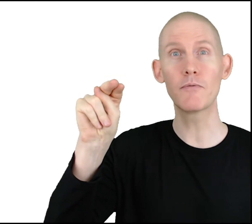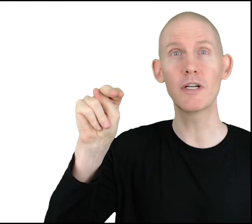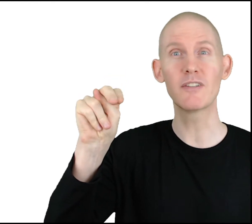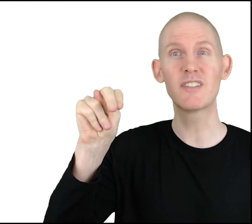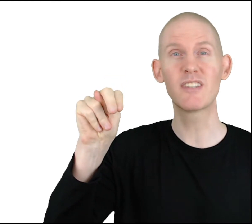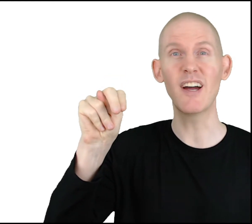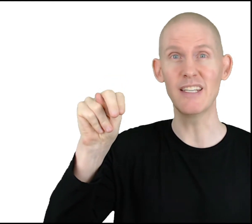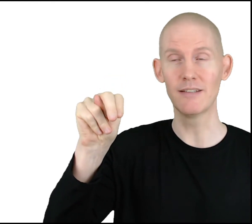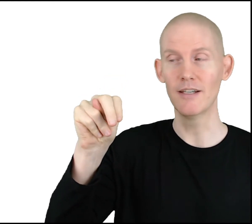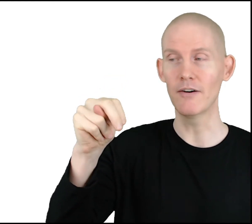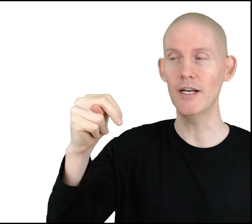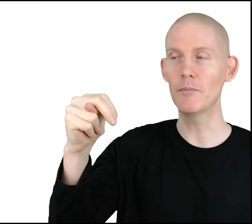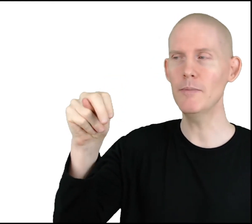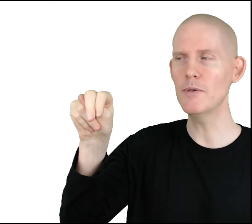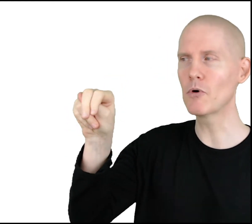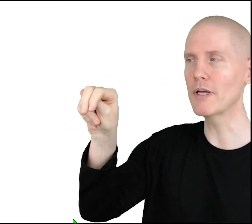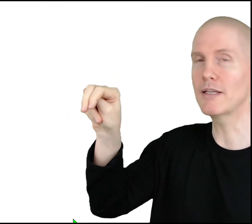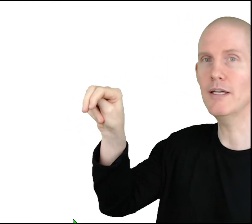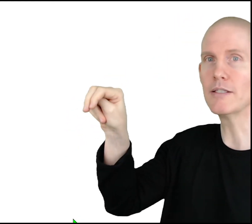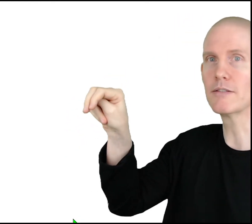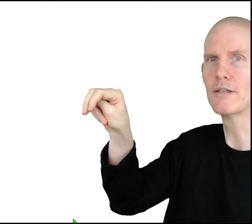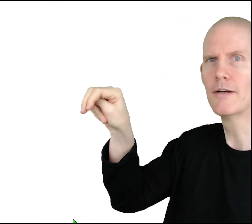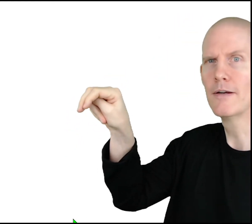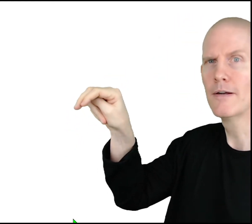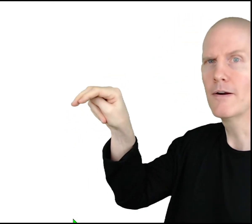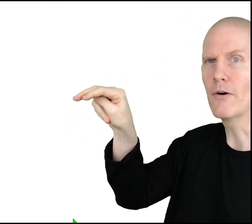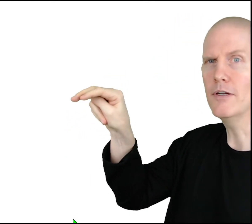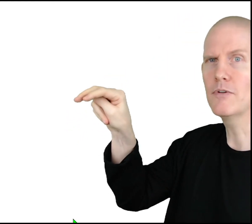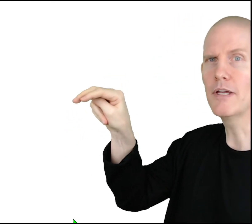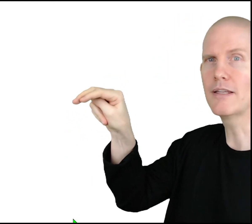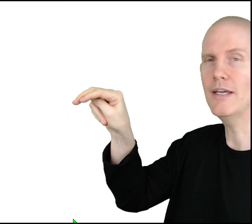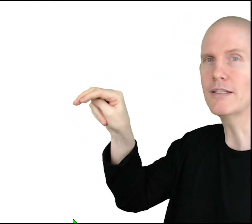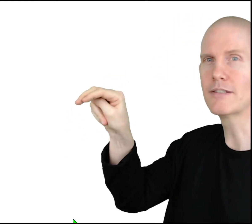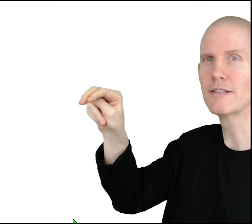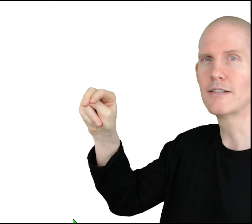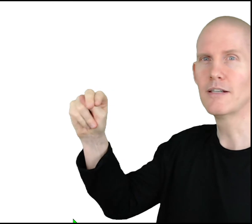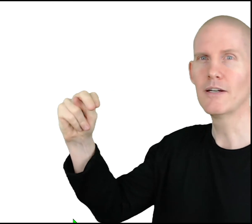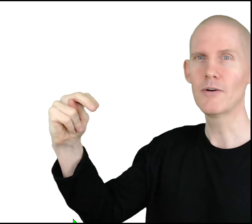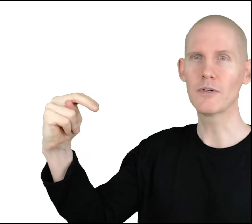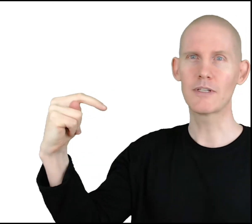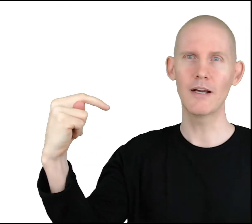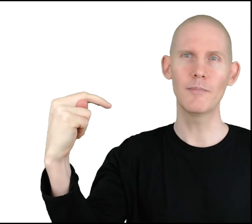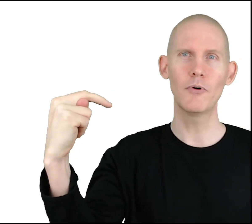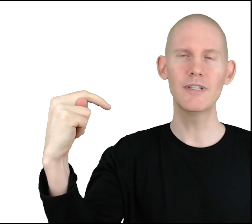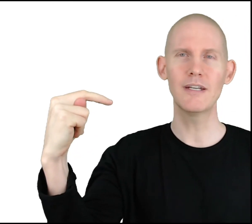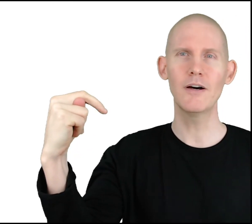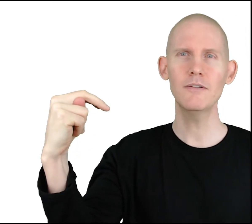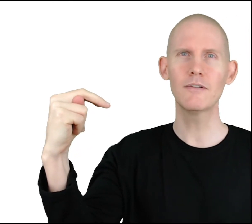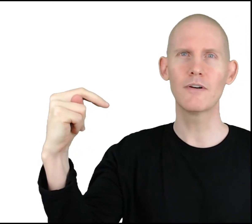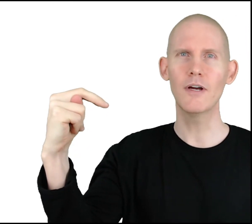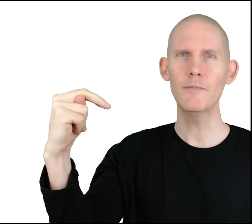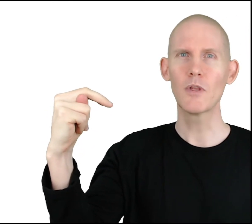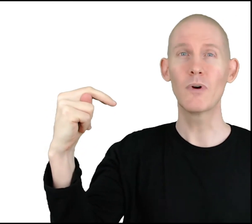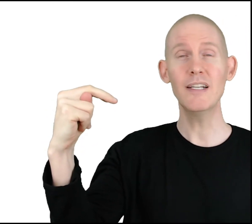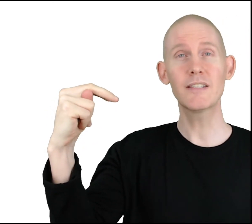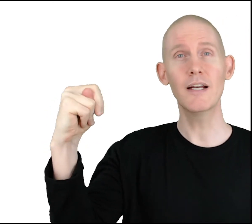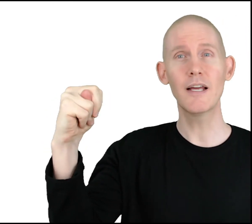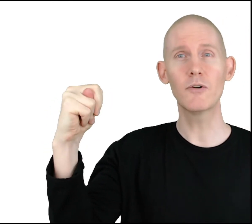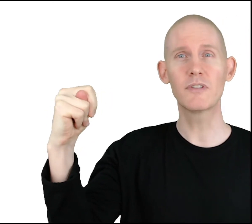finger tight, right? It might be more like this, or even like this, where it's kind of pointing out, all right? When I sign it, I go tight